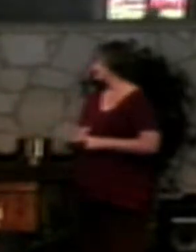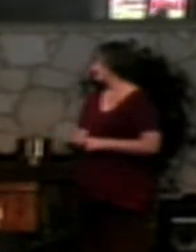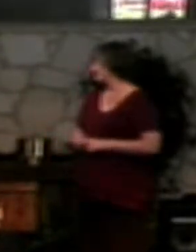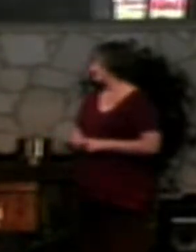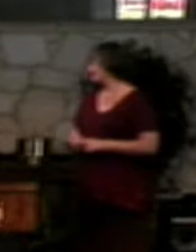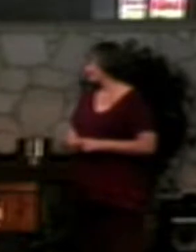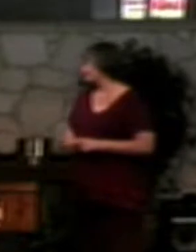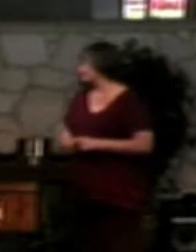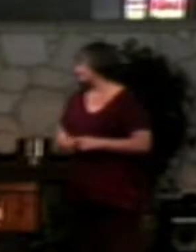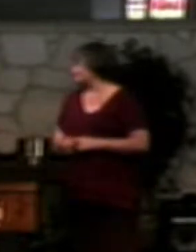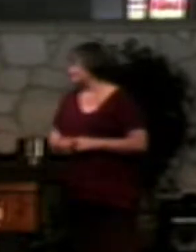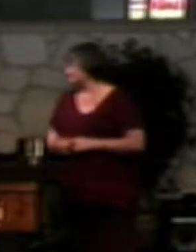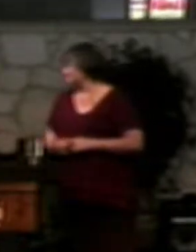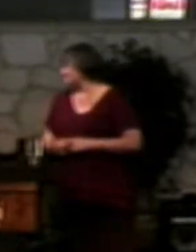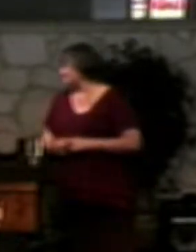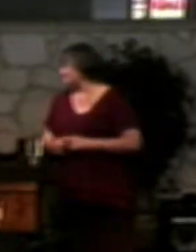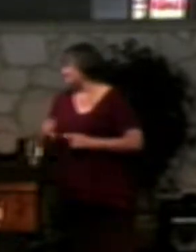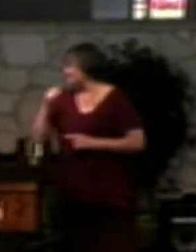Thank you, Blake.